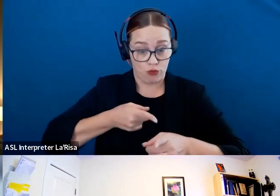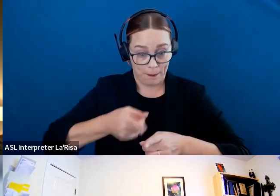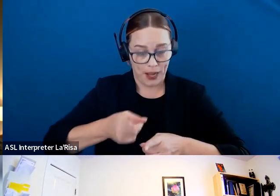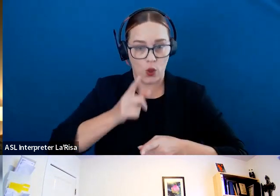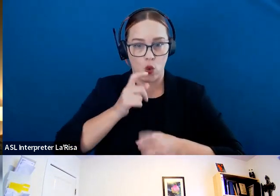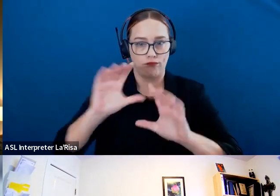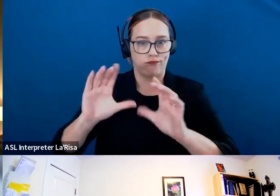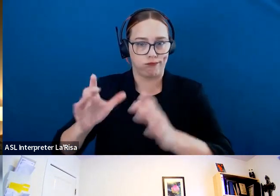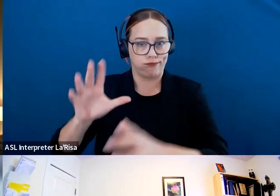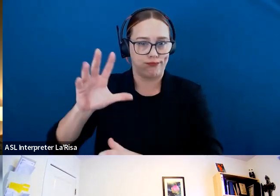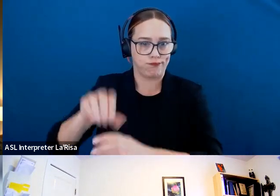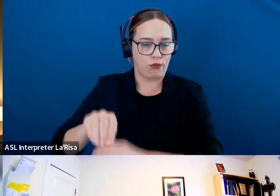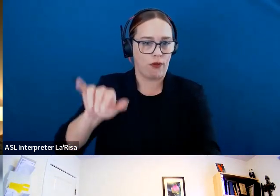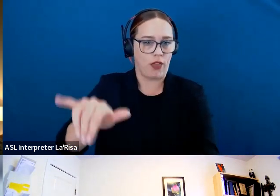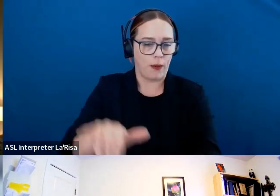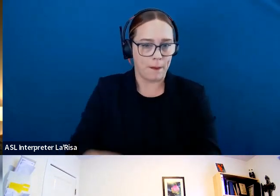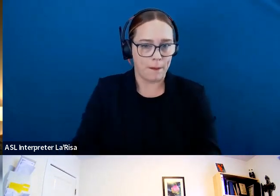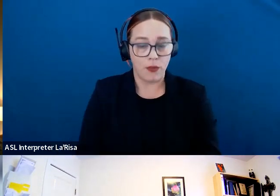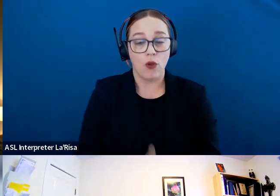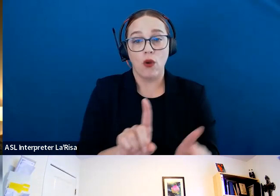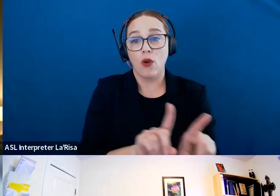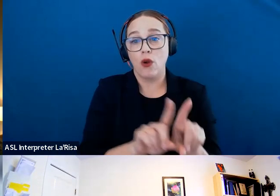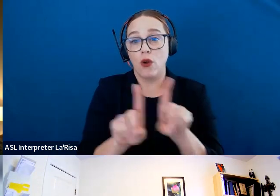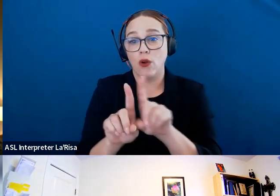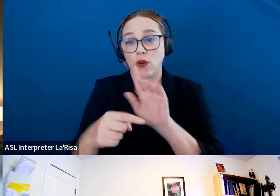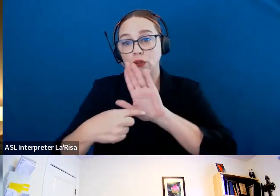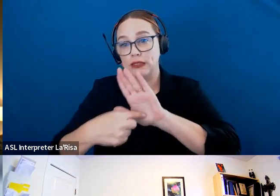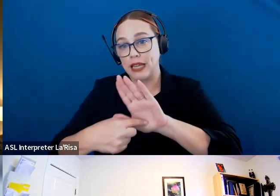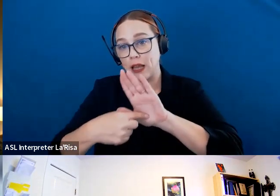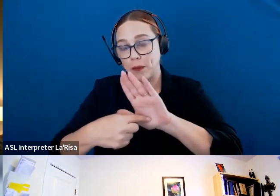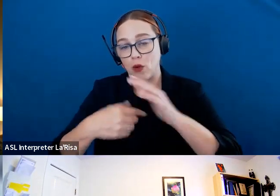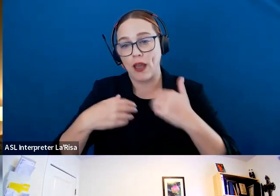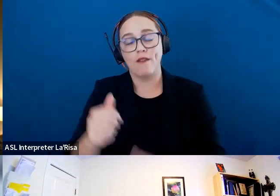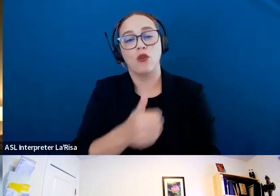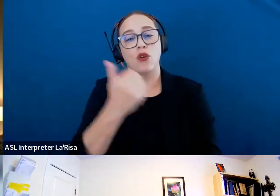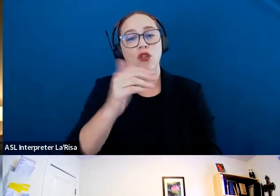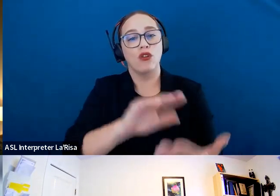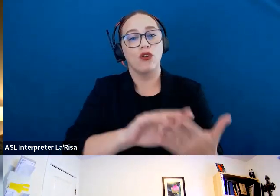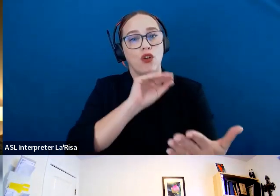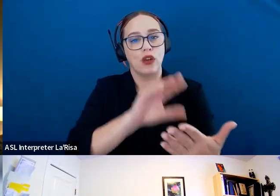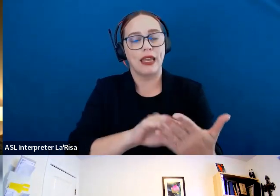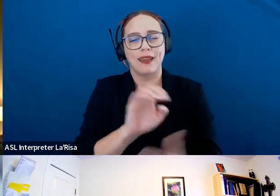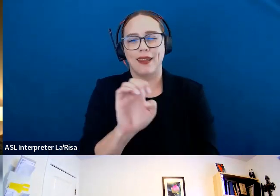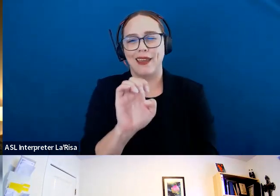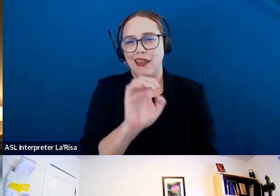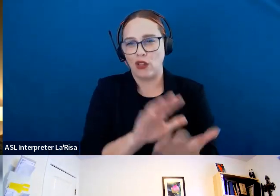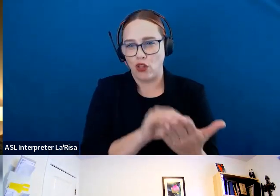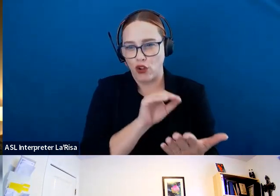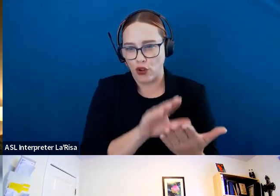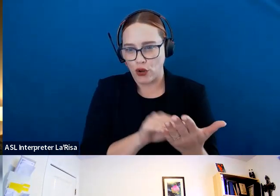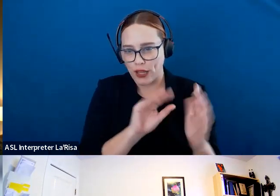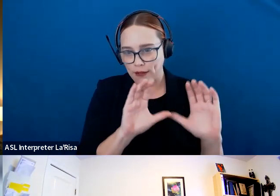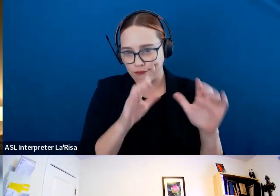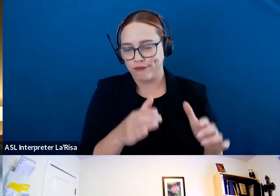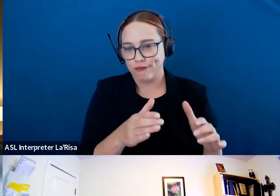cohort. We also had, just for example, another e-learning community that was focused on vamping